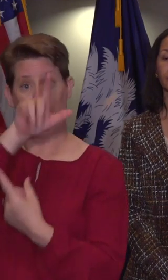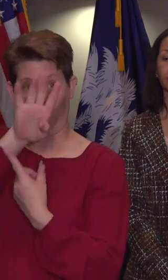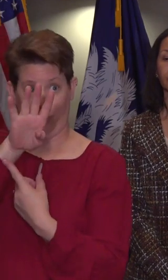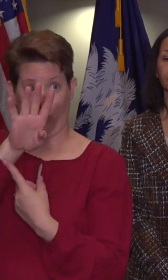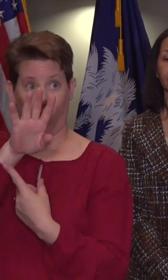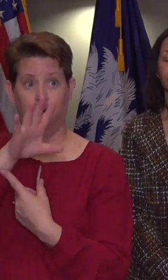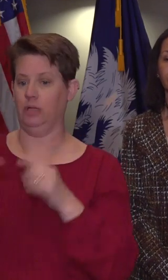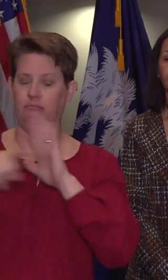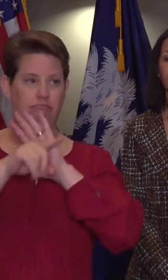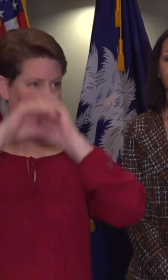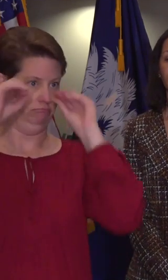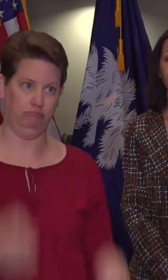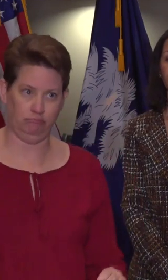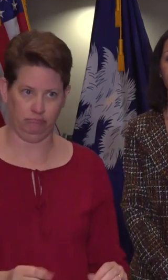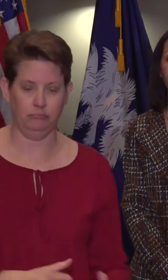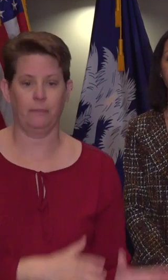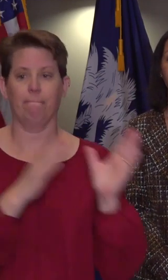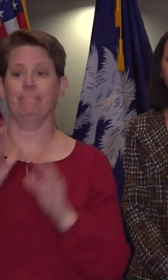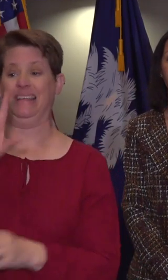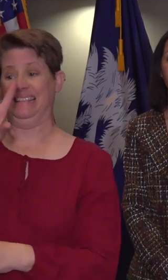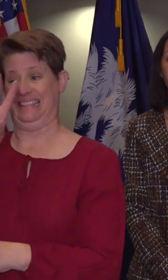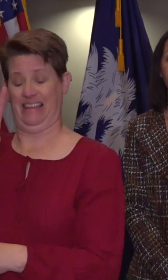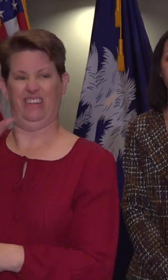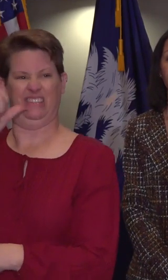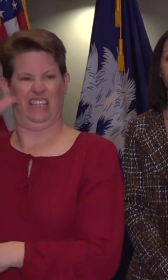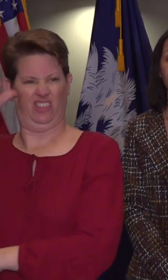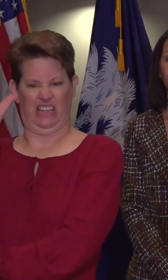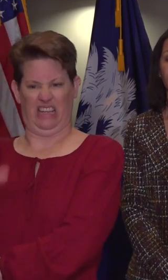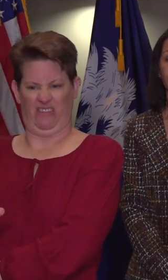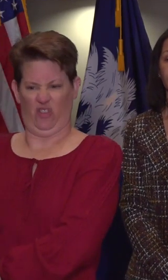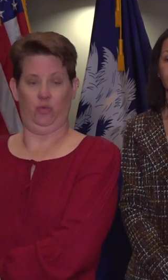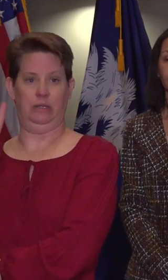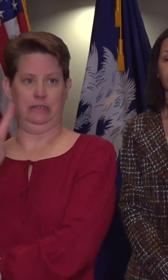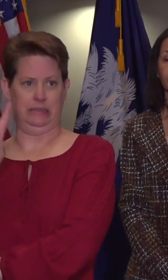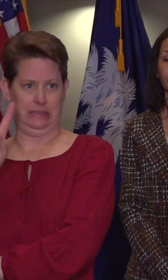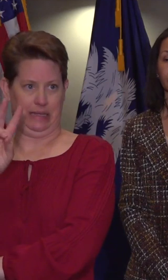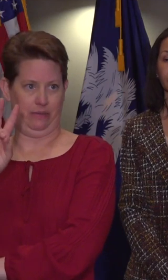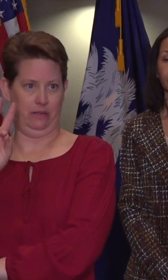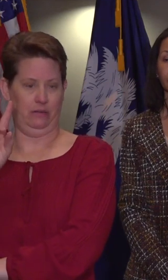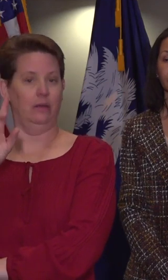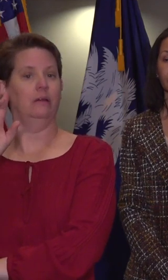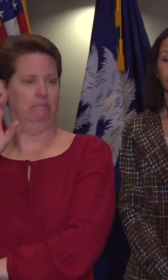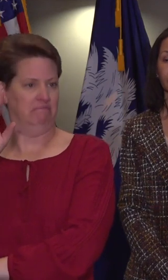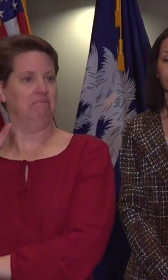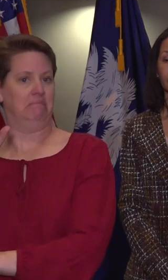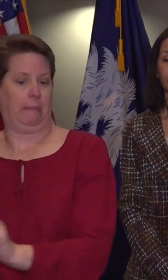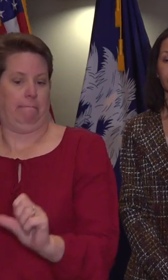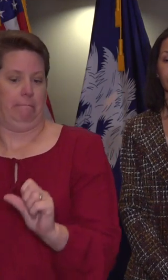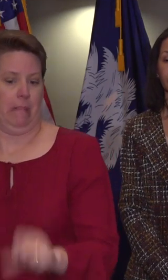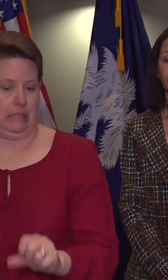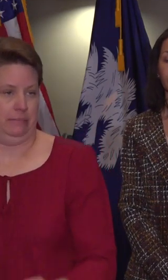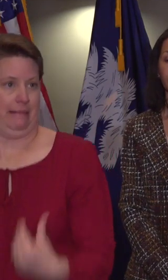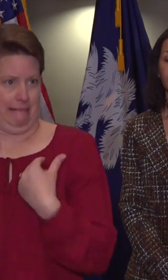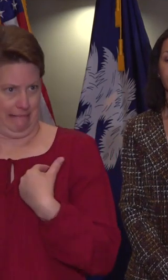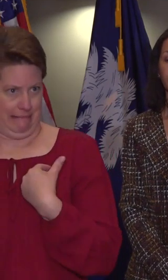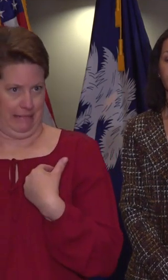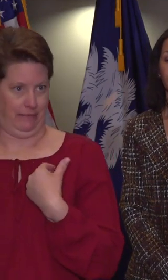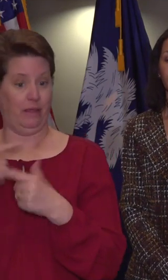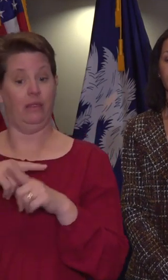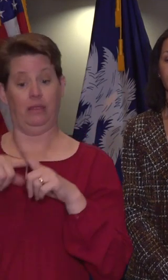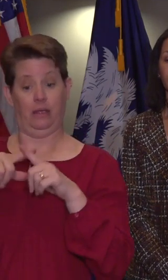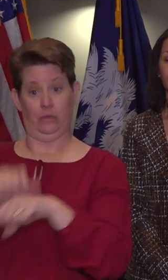negative. 7, as of yesterday afternoon, late, was positive. We've received from the